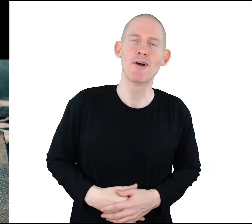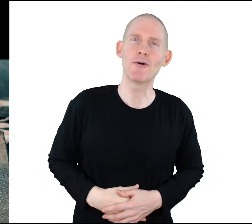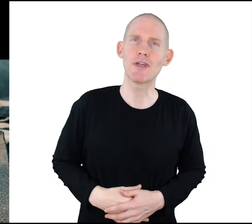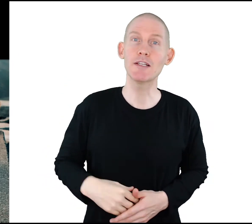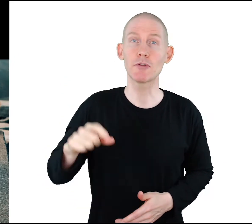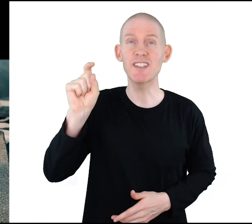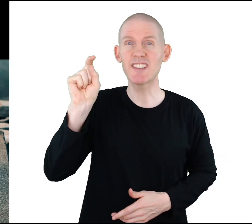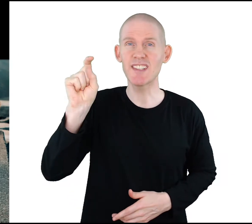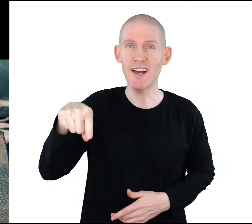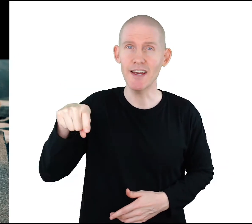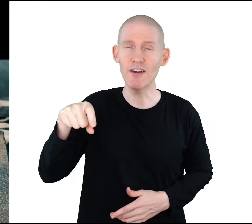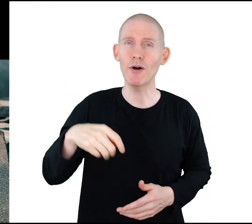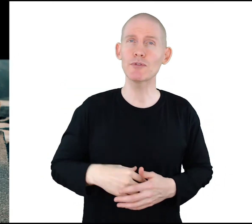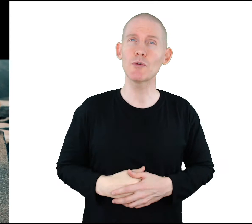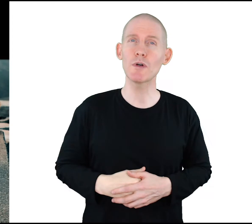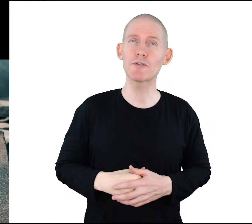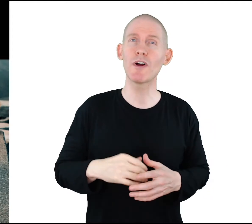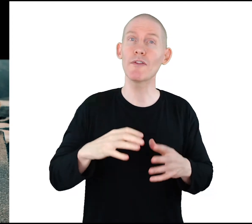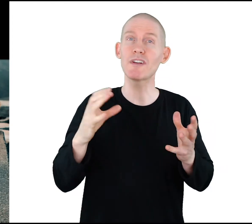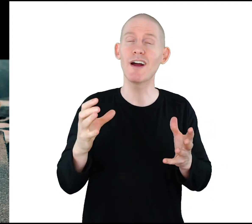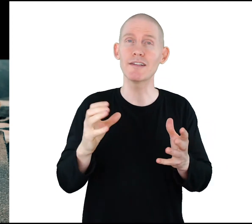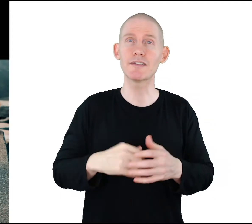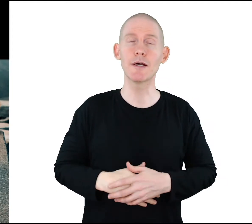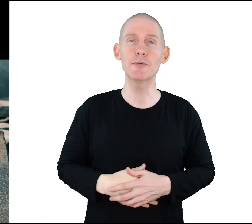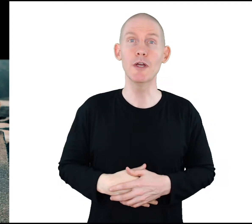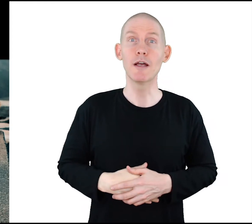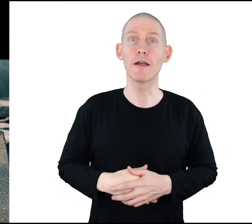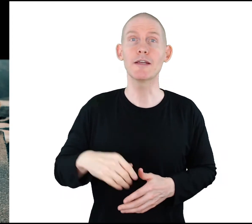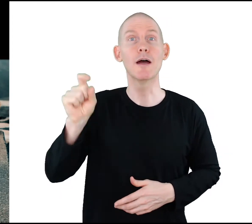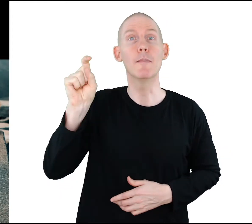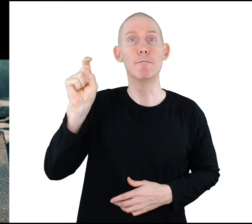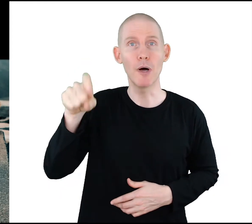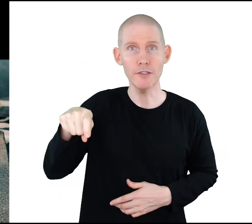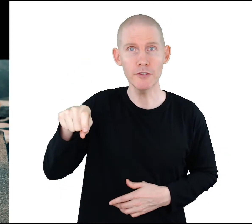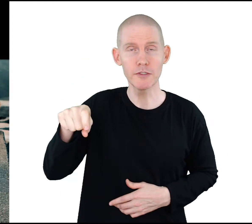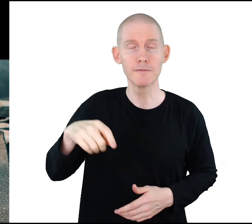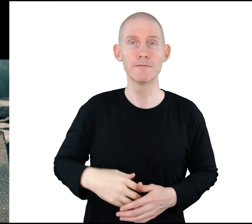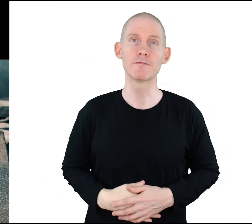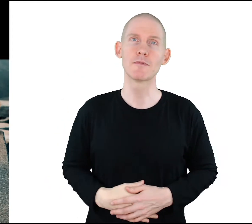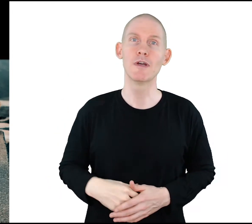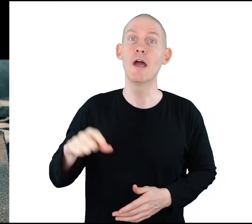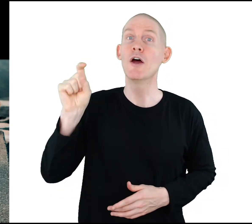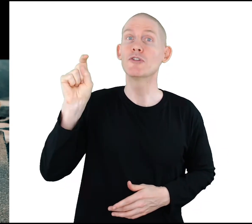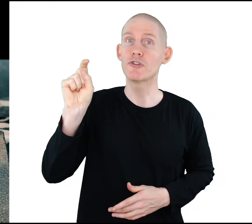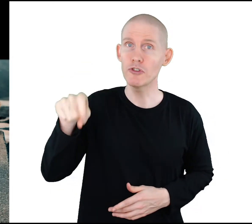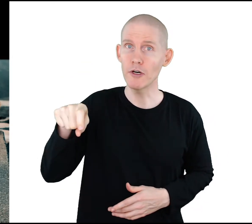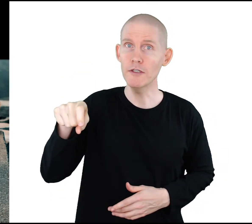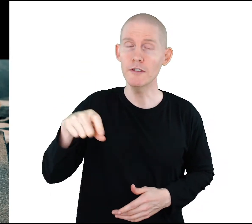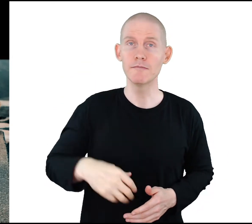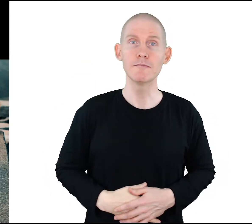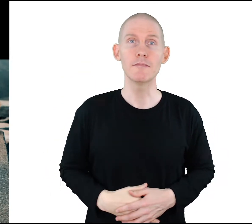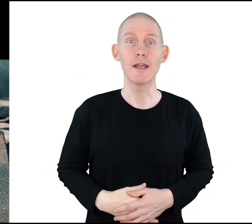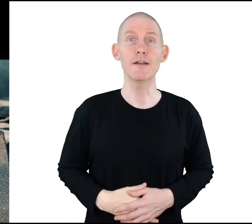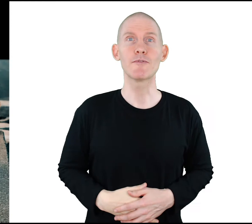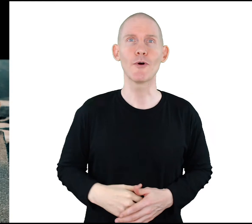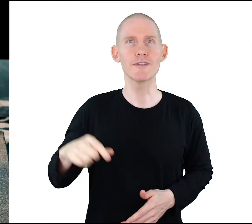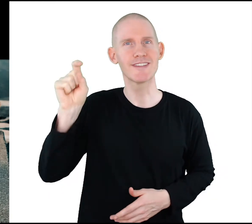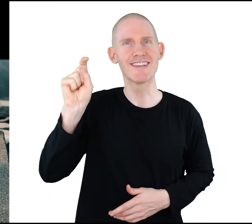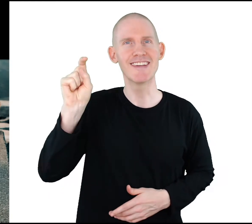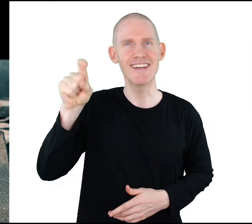Okay, so this sign also works for other concepts like must, should, and of course,